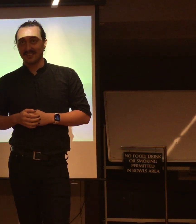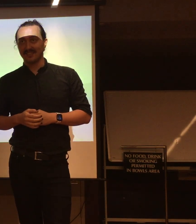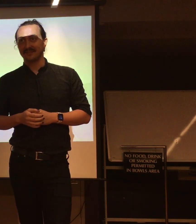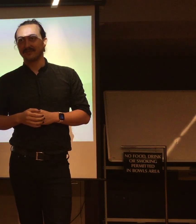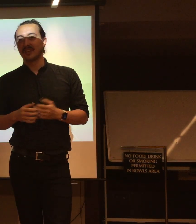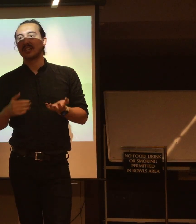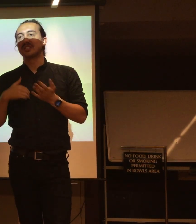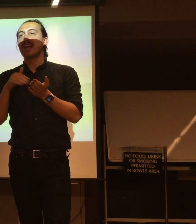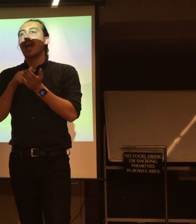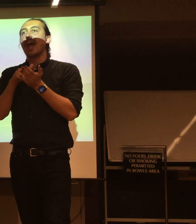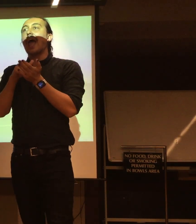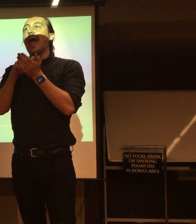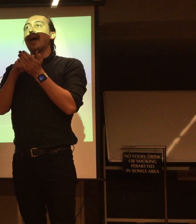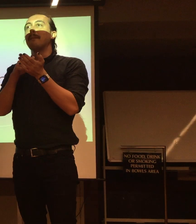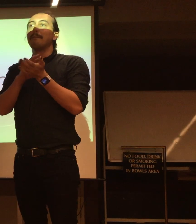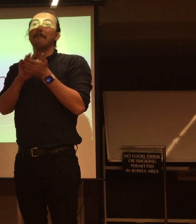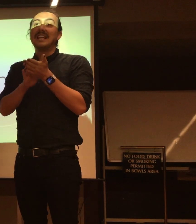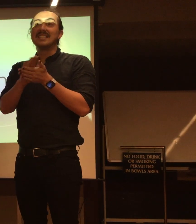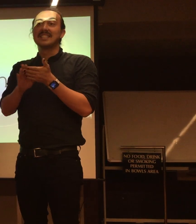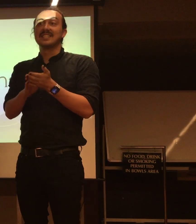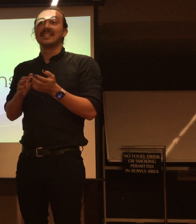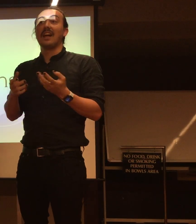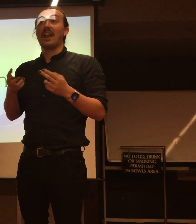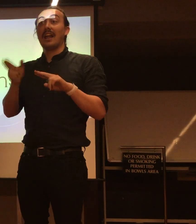It just helps them digest better.